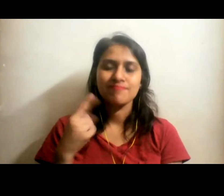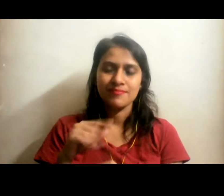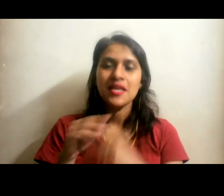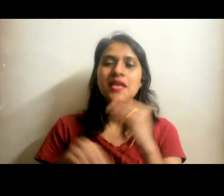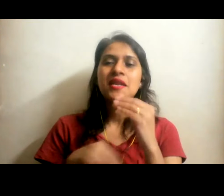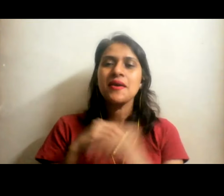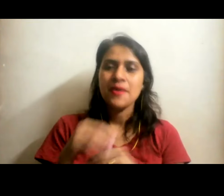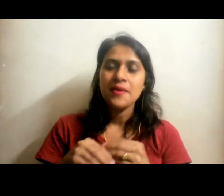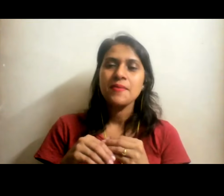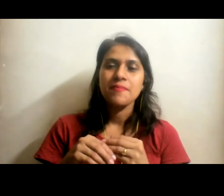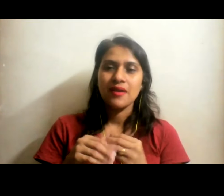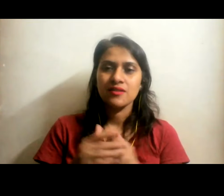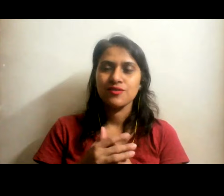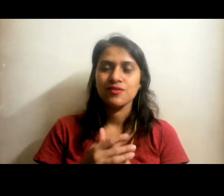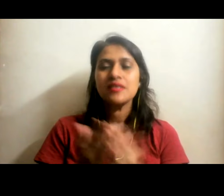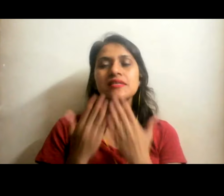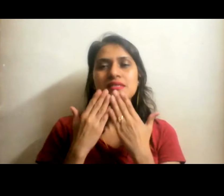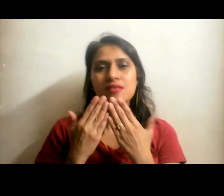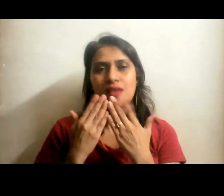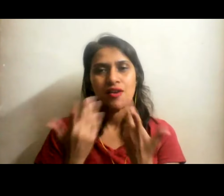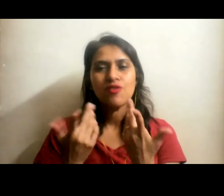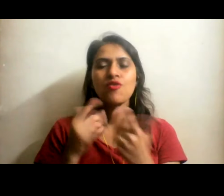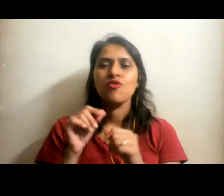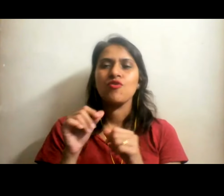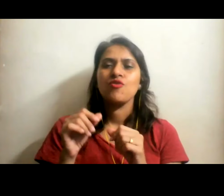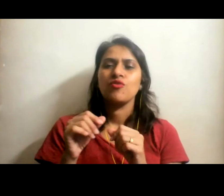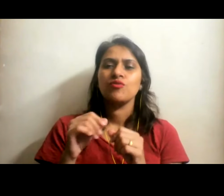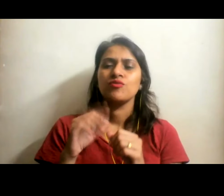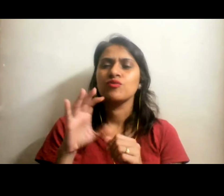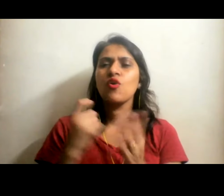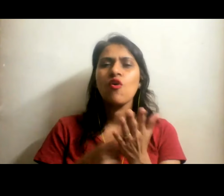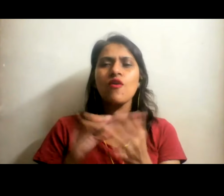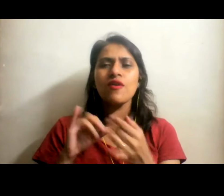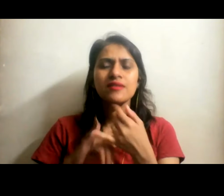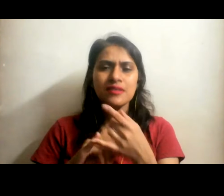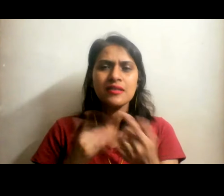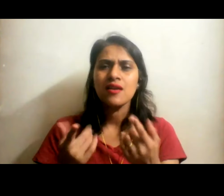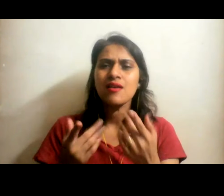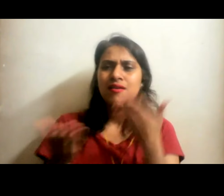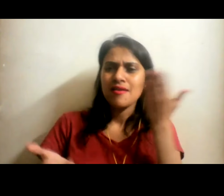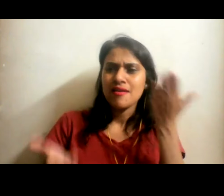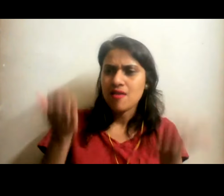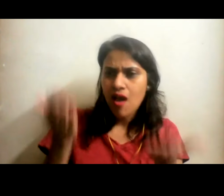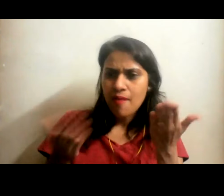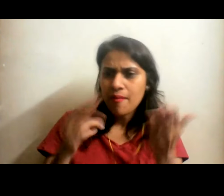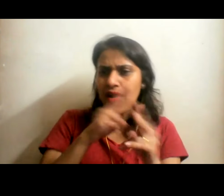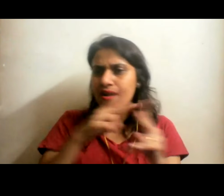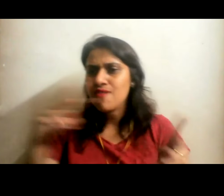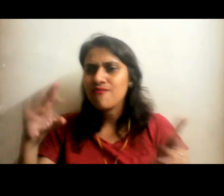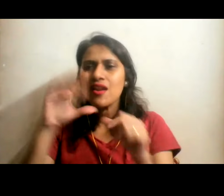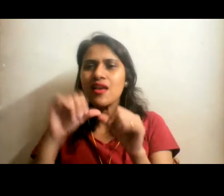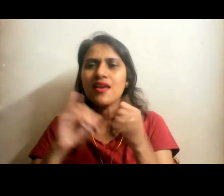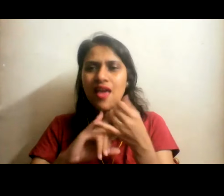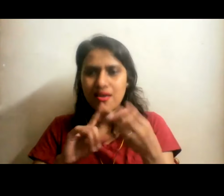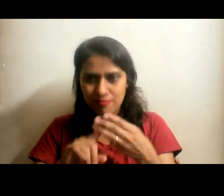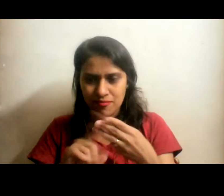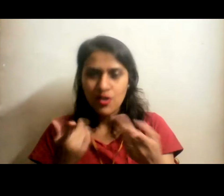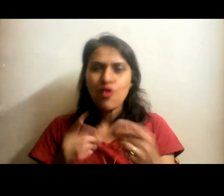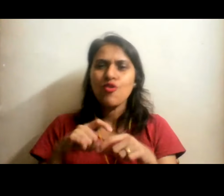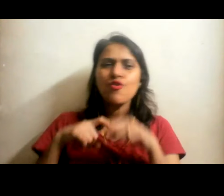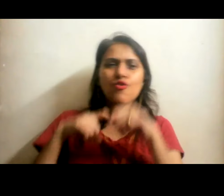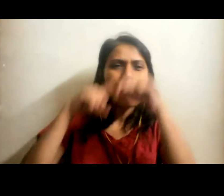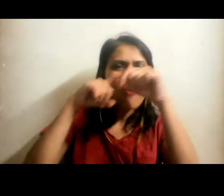a longitudinal study or a cross-sectional study. It might compare cases, or it can be qualitative, it